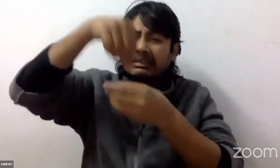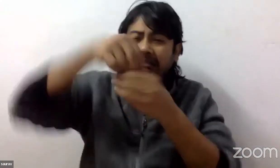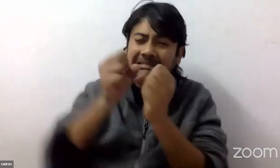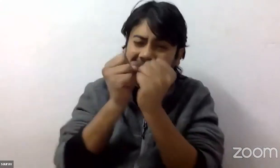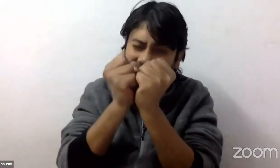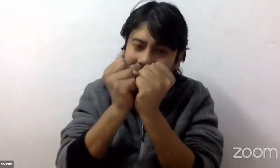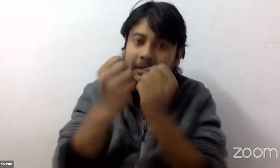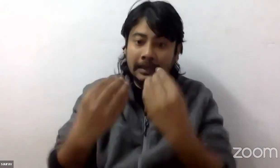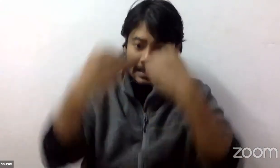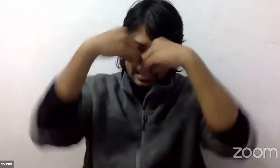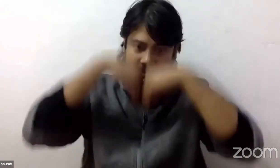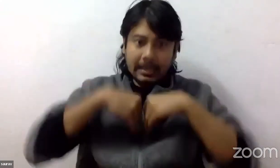body.